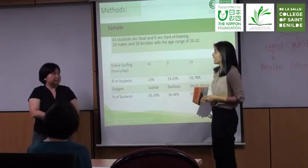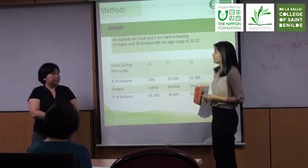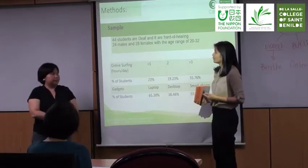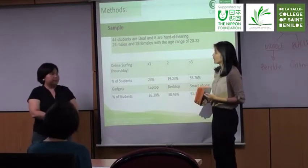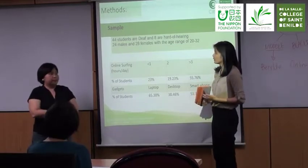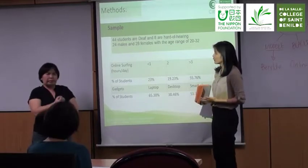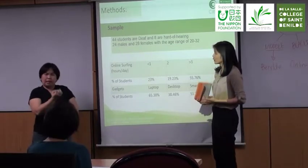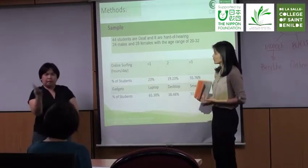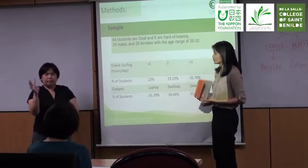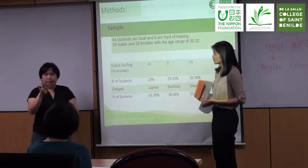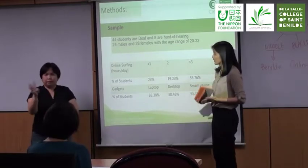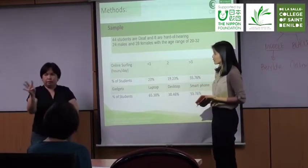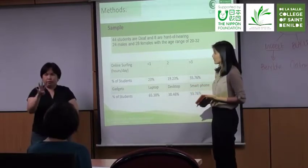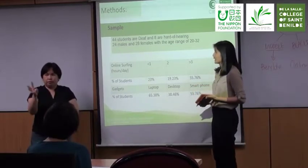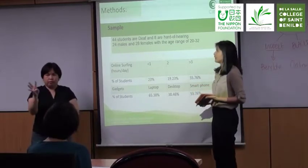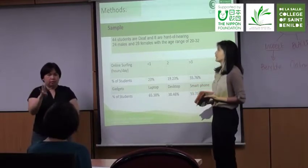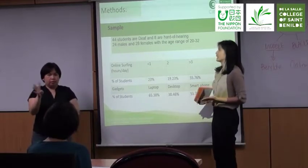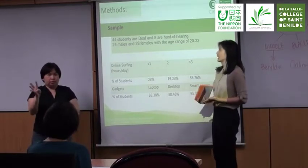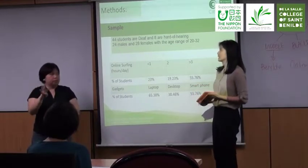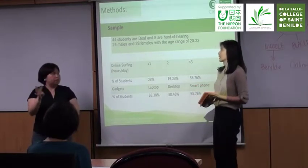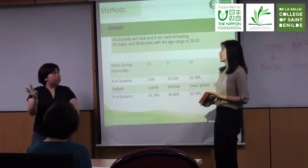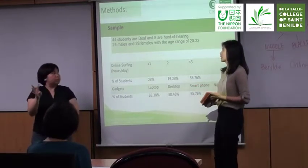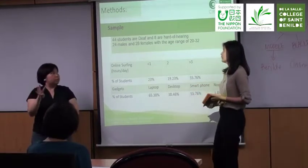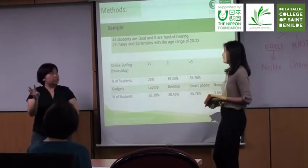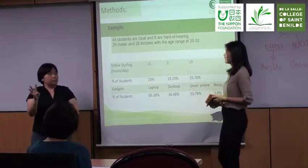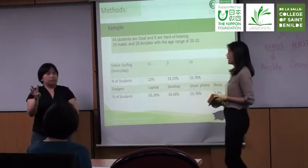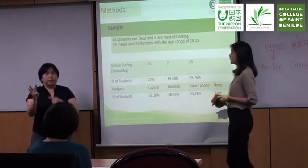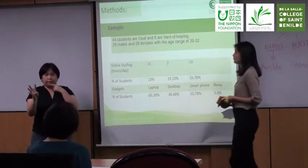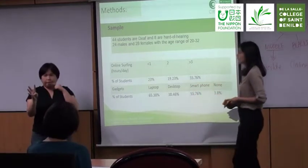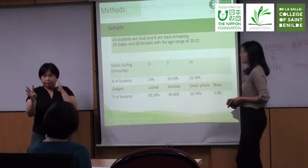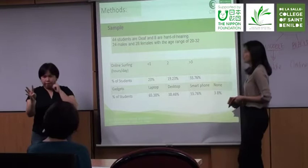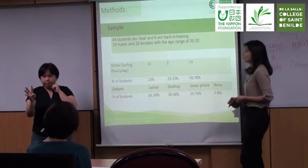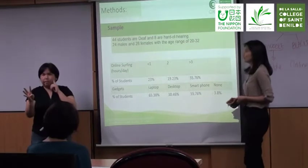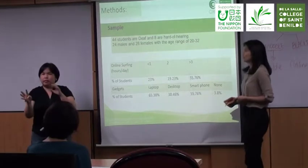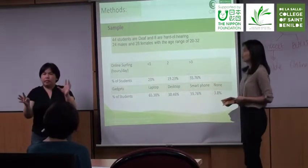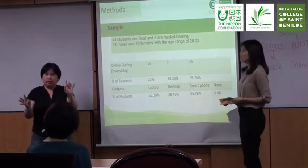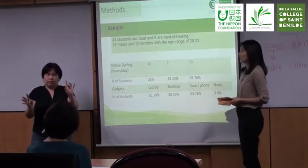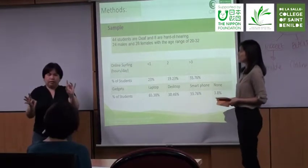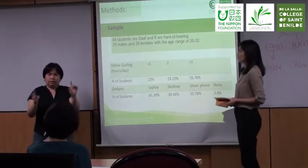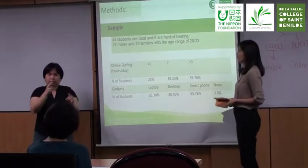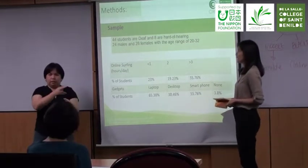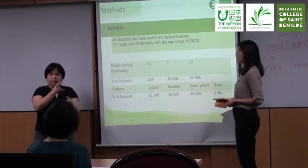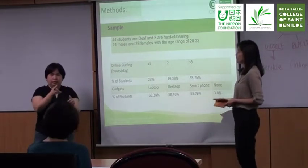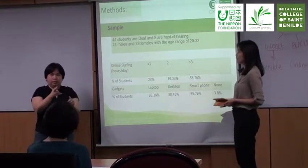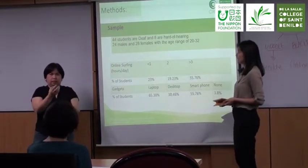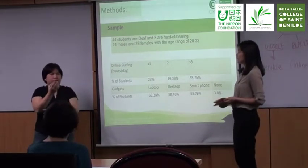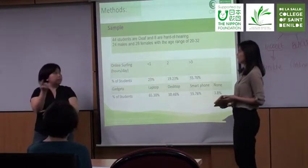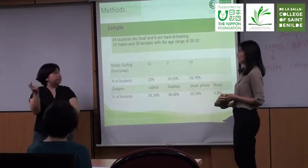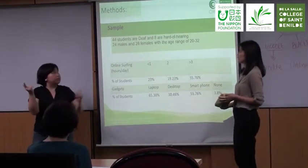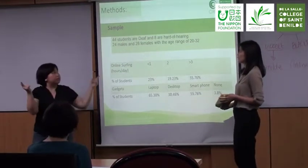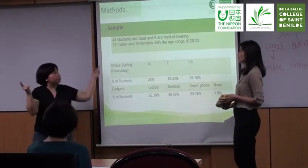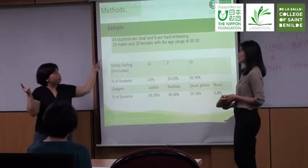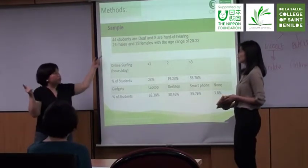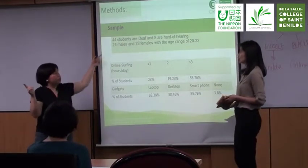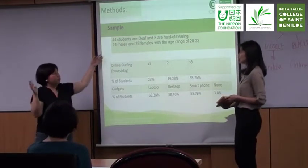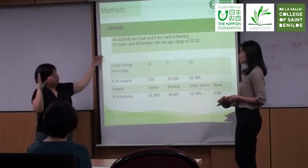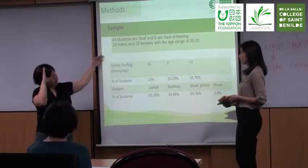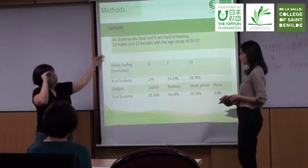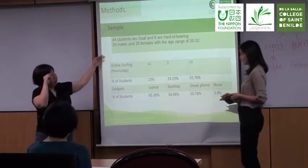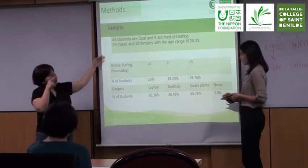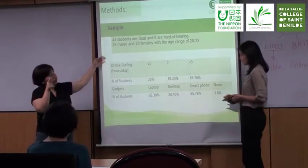I had 44 students who are deaf and 8 are hard of hearing, 24 males and 28 females with the age range